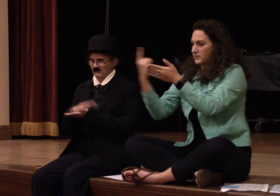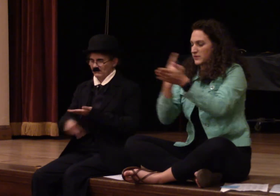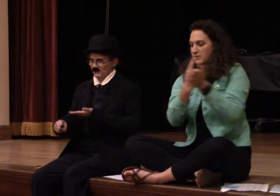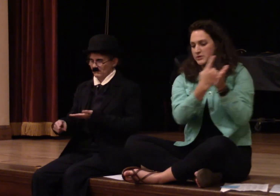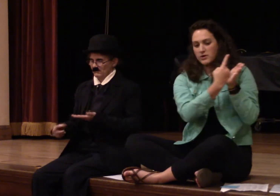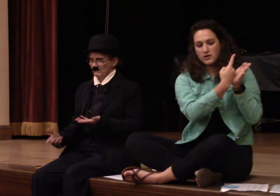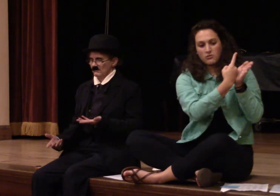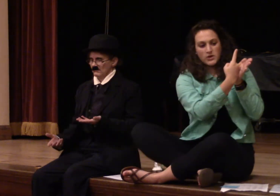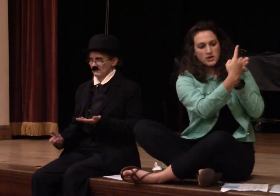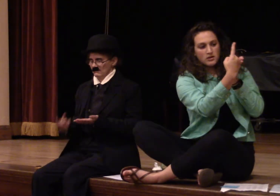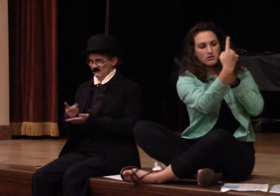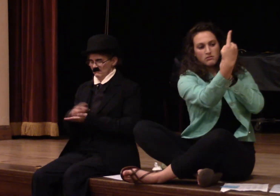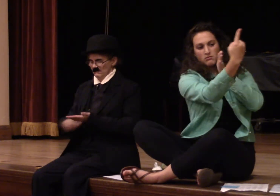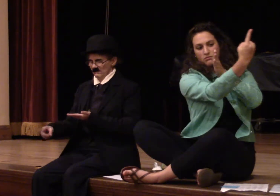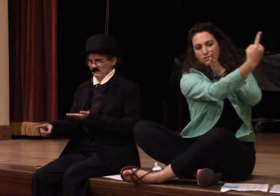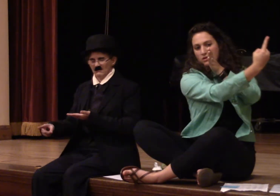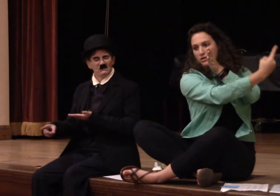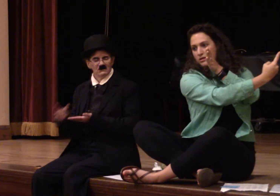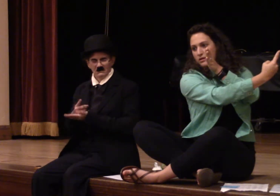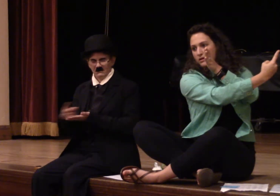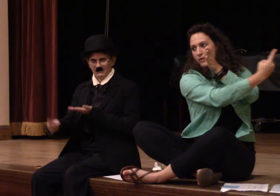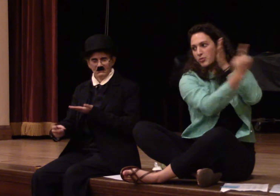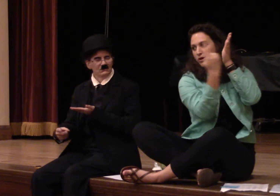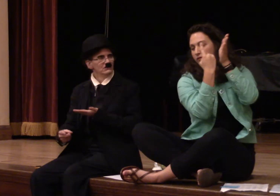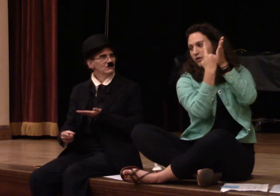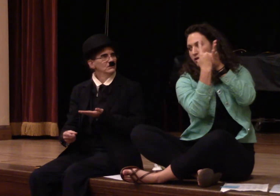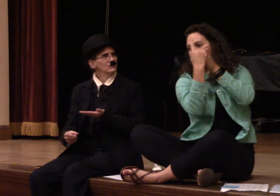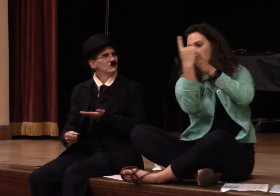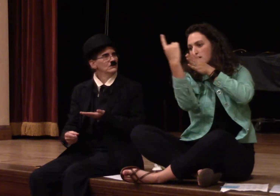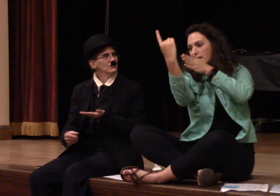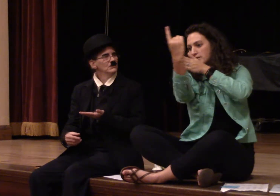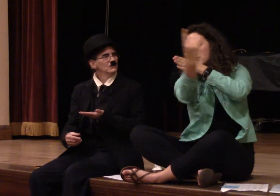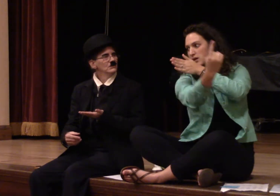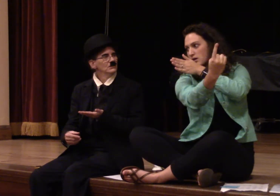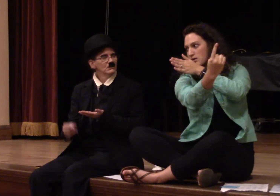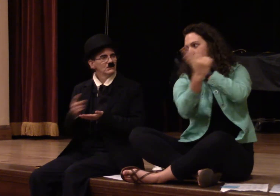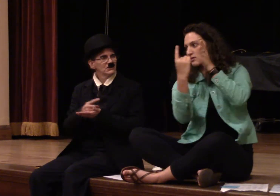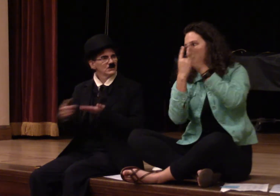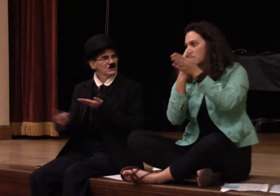Yep, so you're going to go week, and then put it in front. Next week.